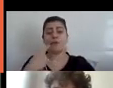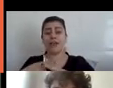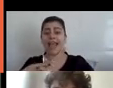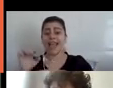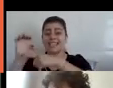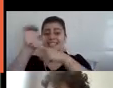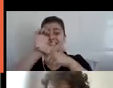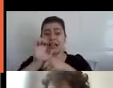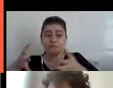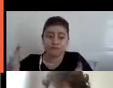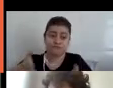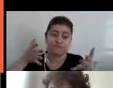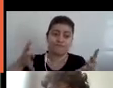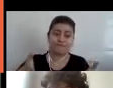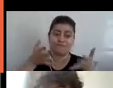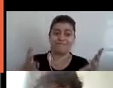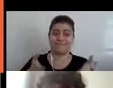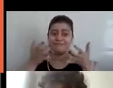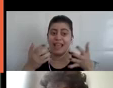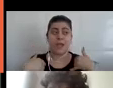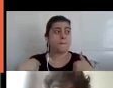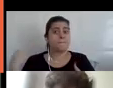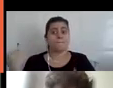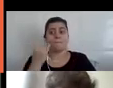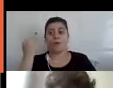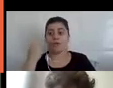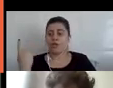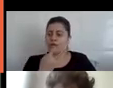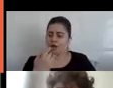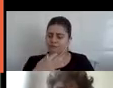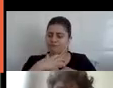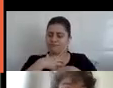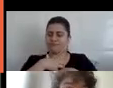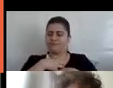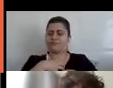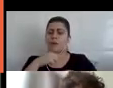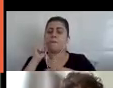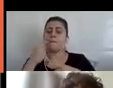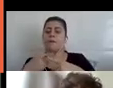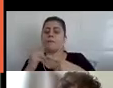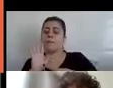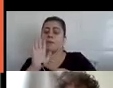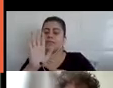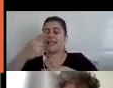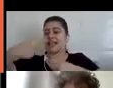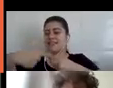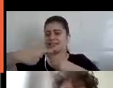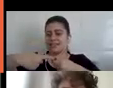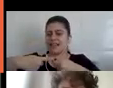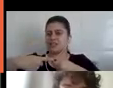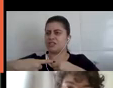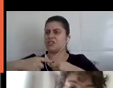important to have a moment in which we can also showcase the role of cities. And the city and the local